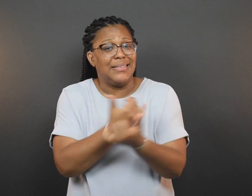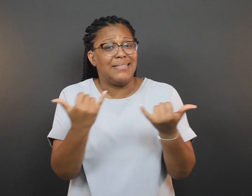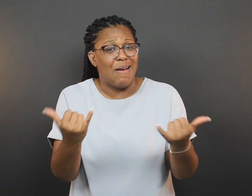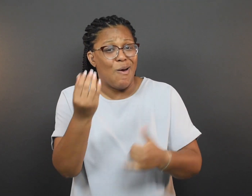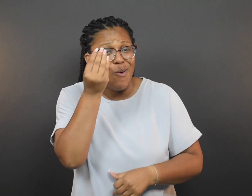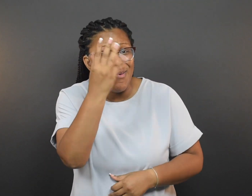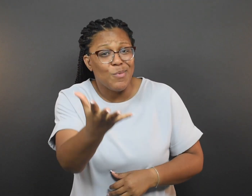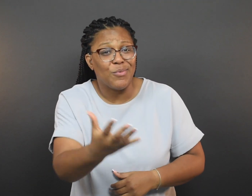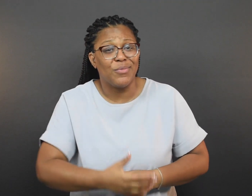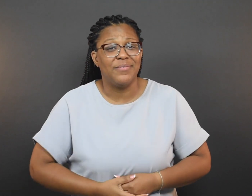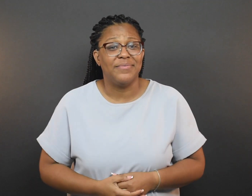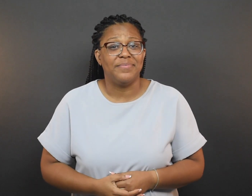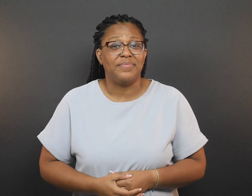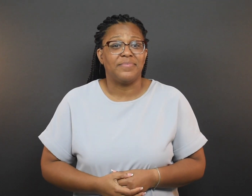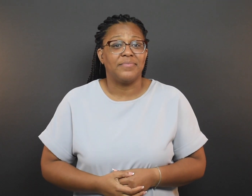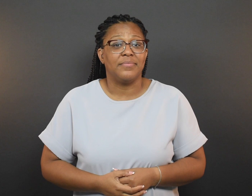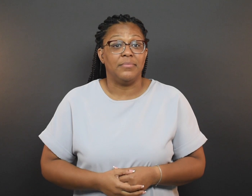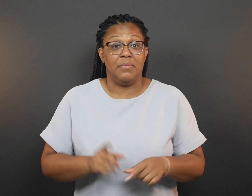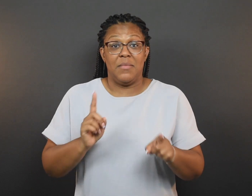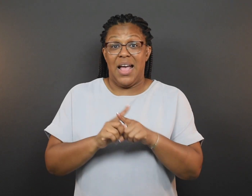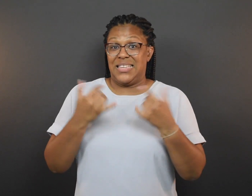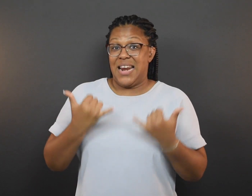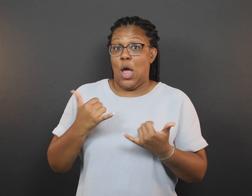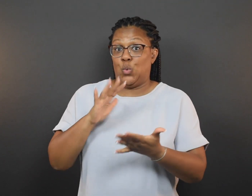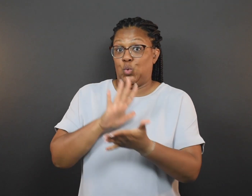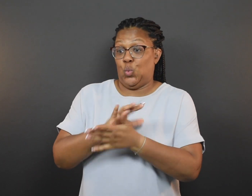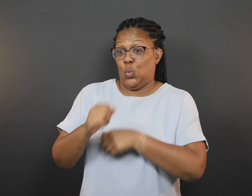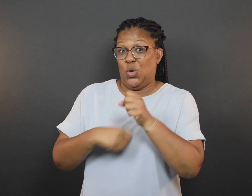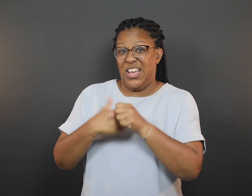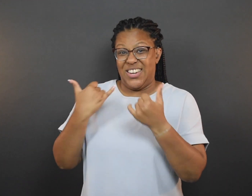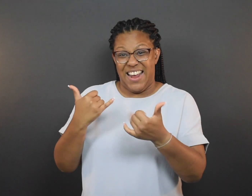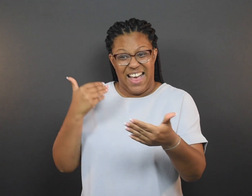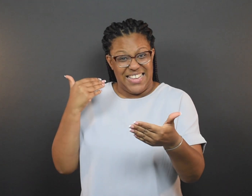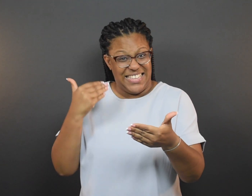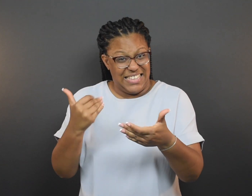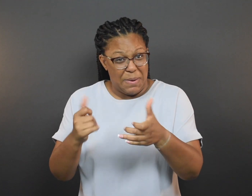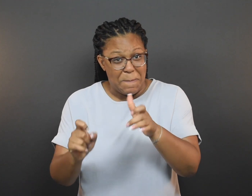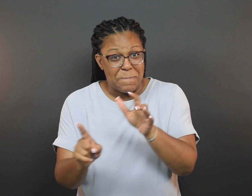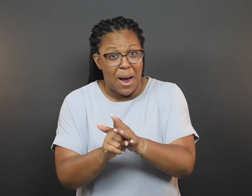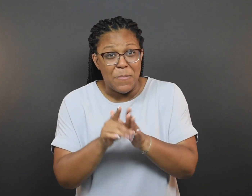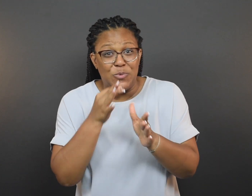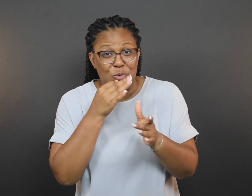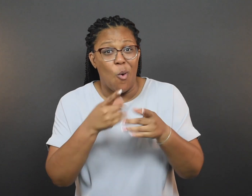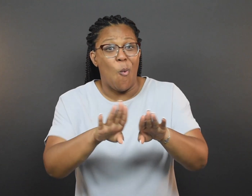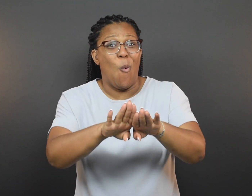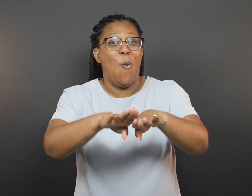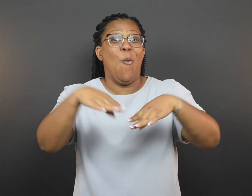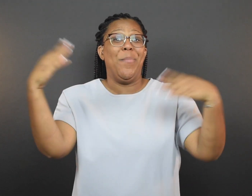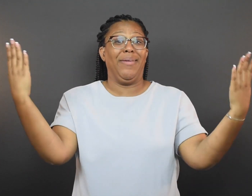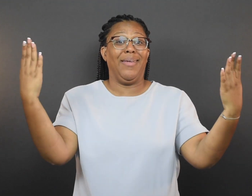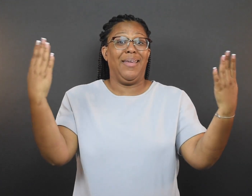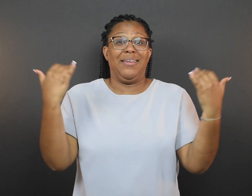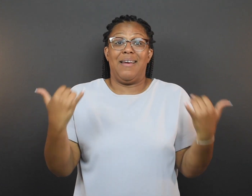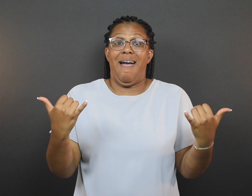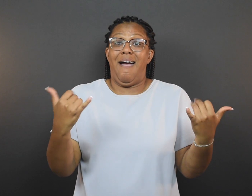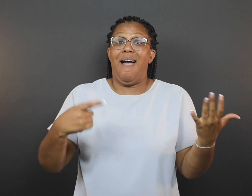now. As the school year approaches, now is the time to make sure